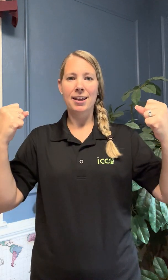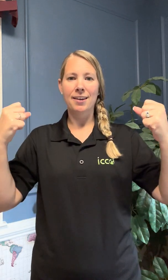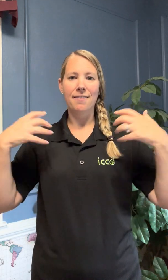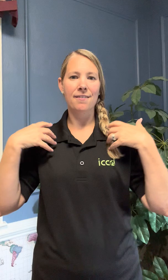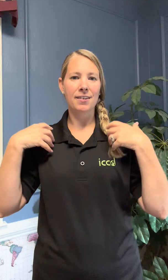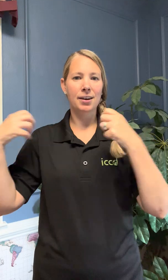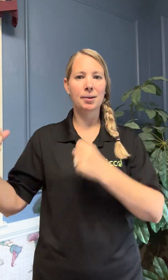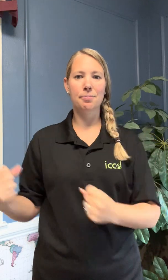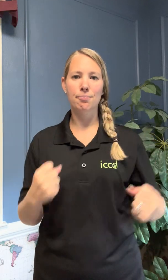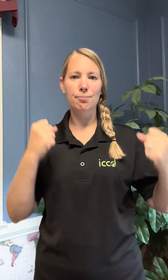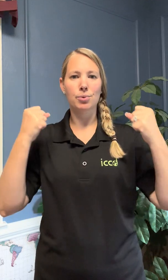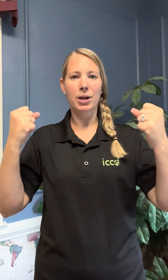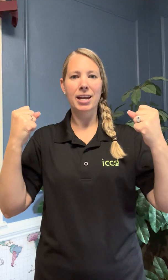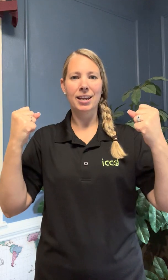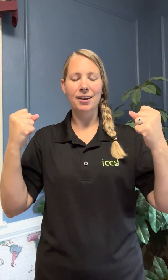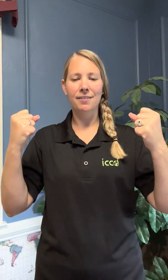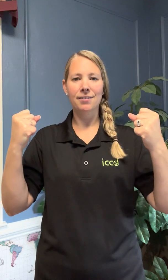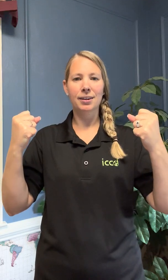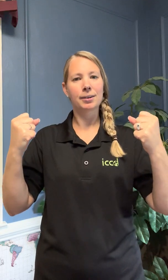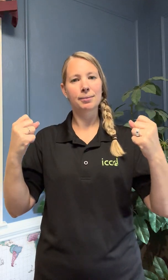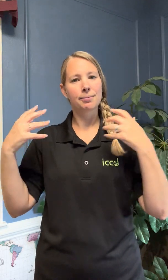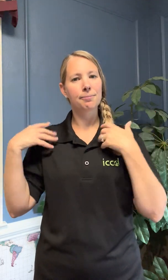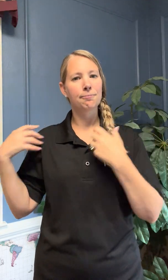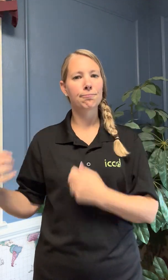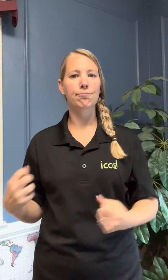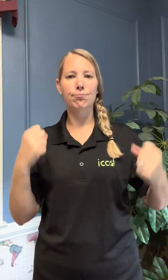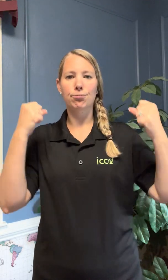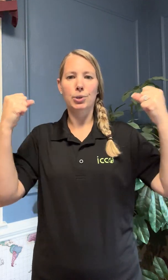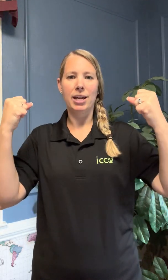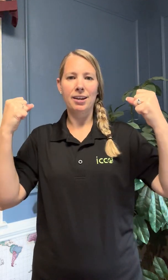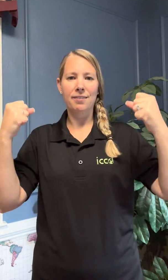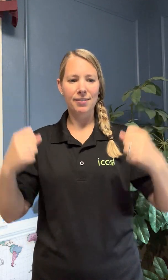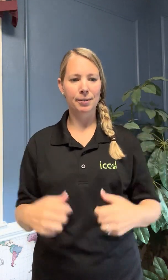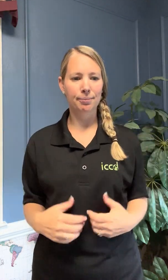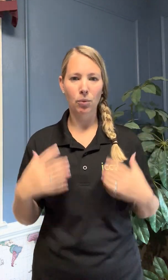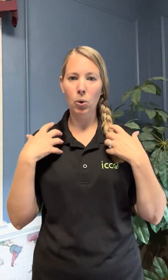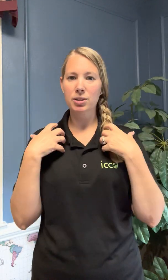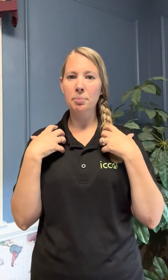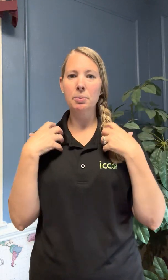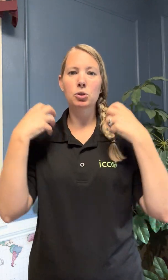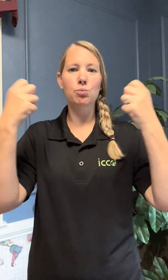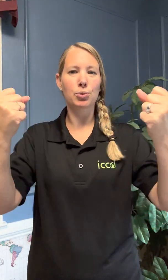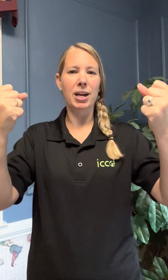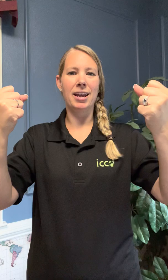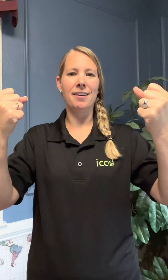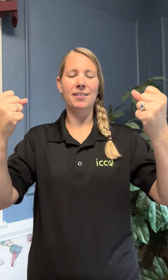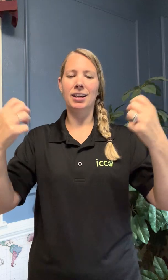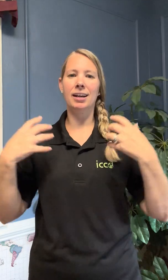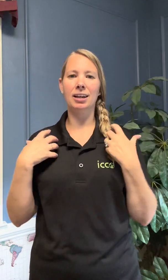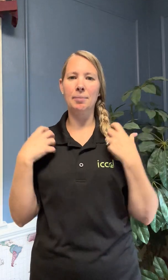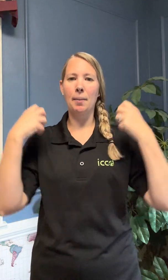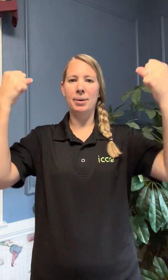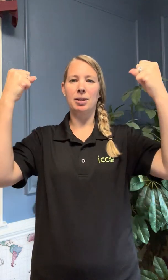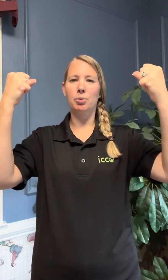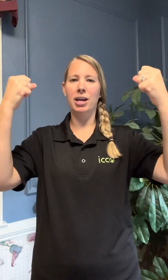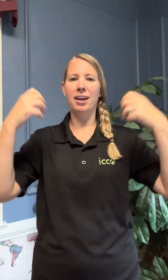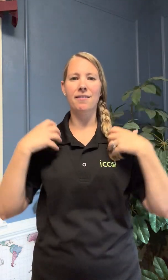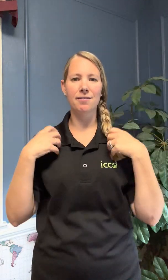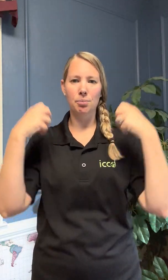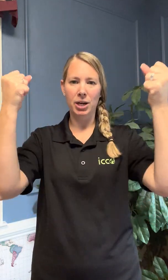brave, brave, brave. Or some people do brave and kind of come out big, brave, brave.